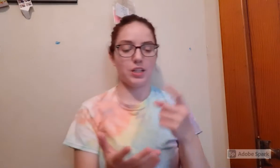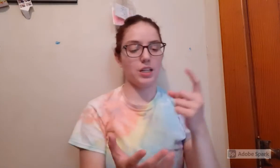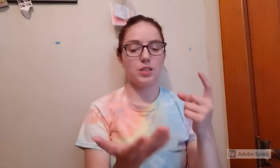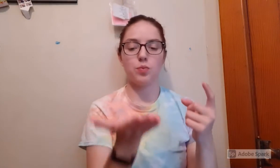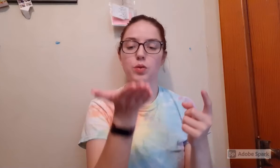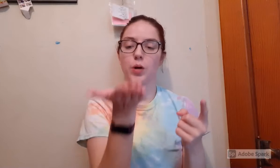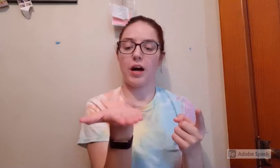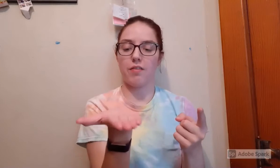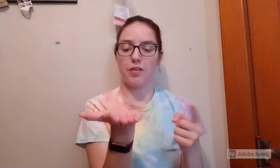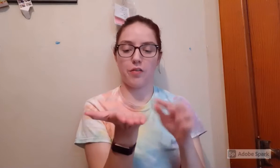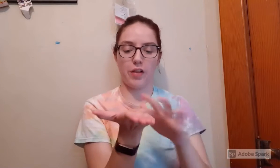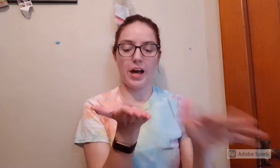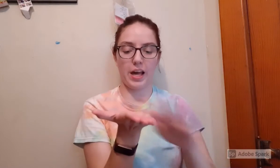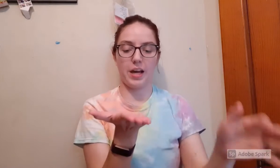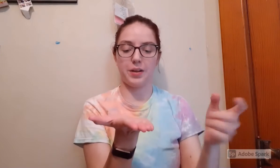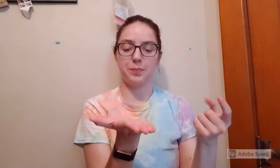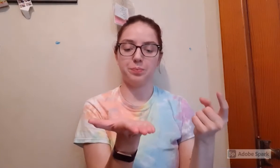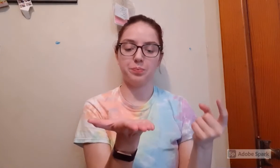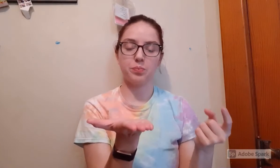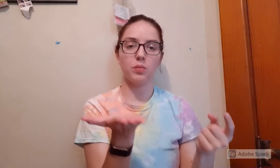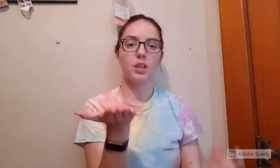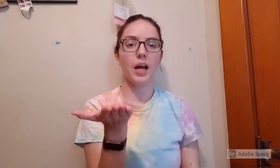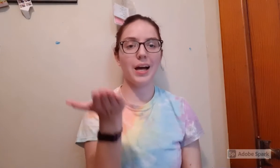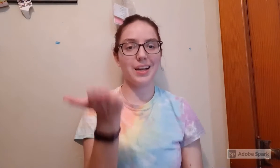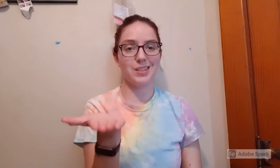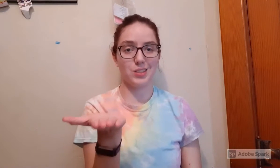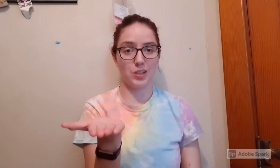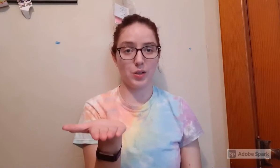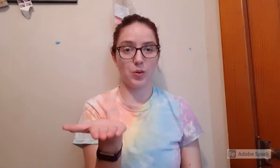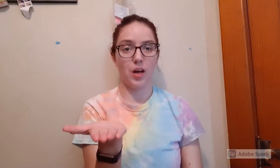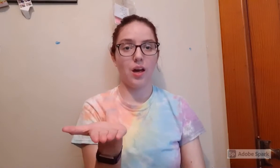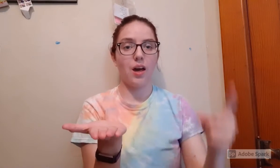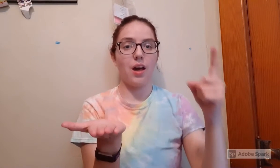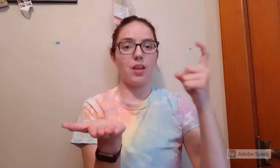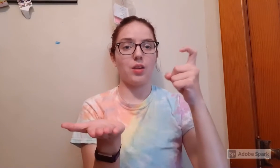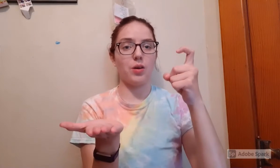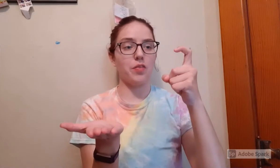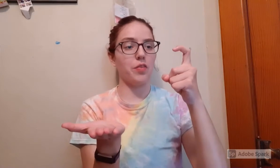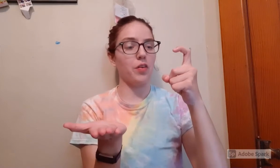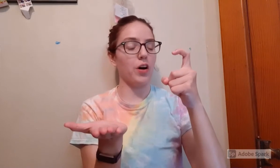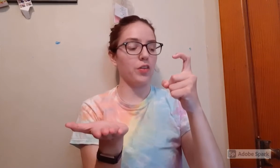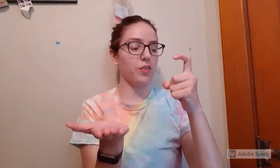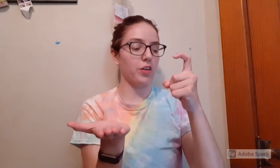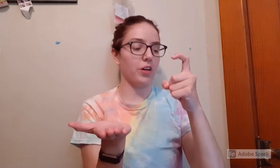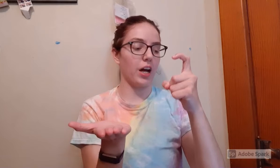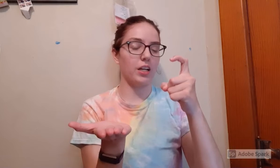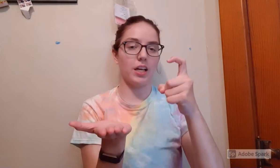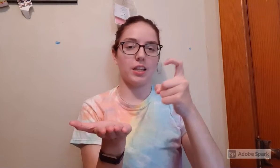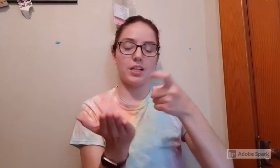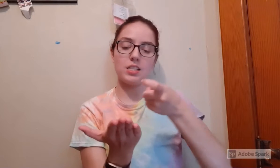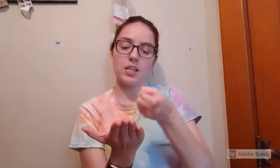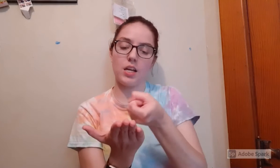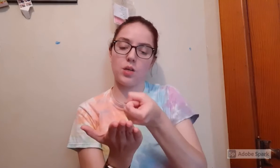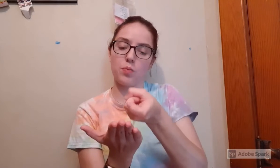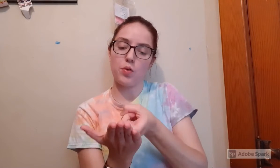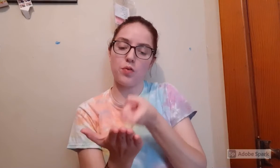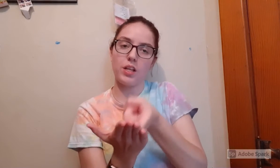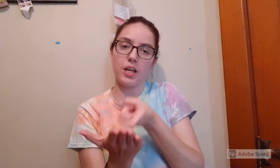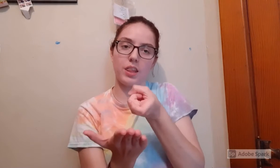It's, you have your flat hand against you, and you have your other finger kind of like this, and you move it like